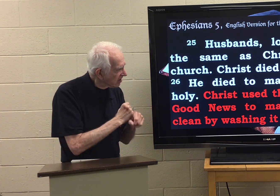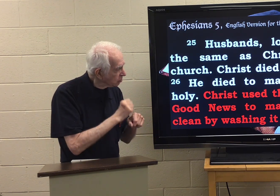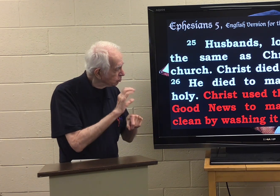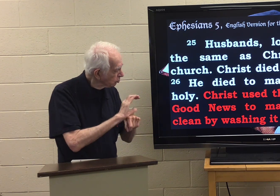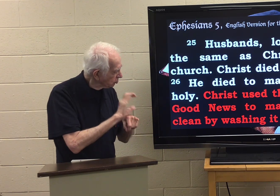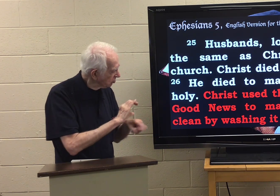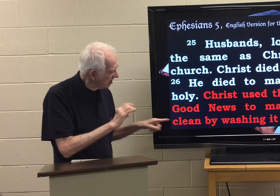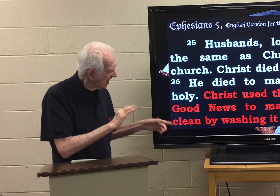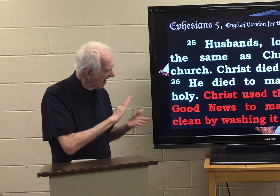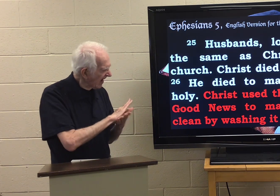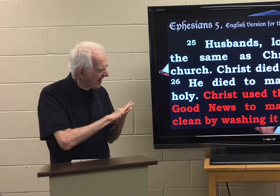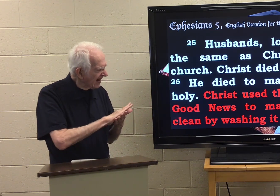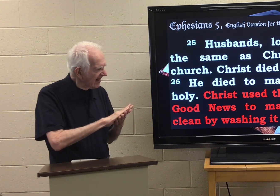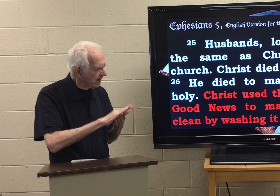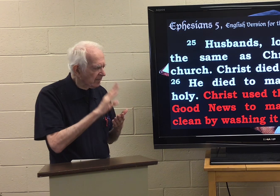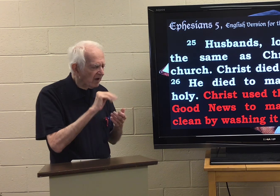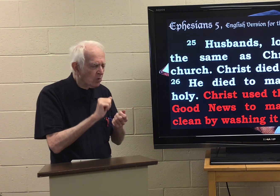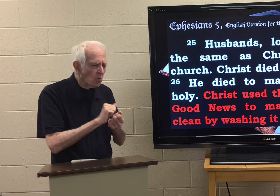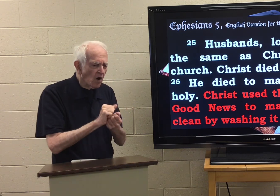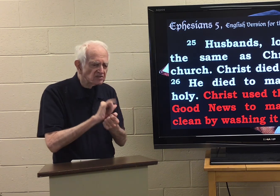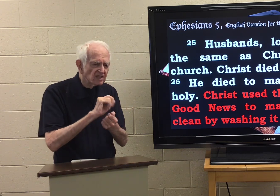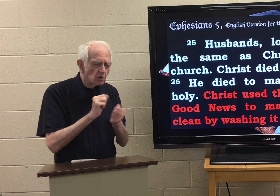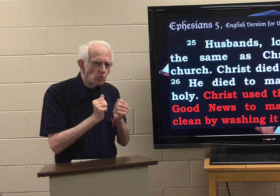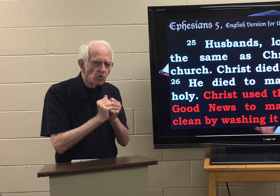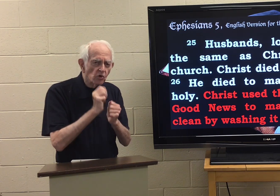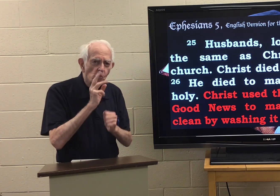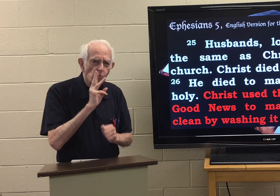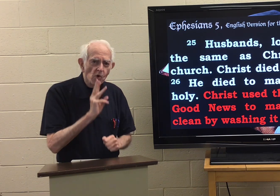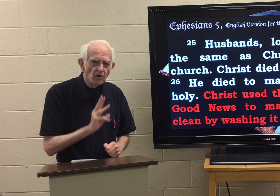make the church clean by washing it with water.